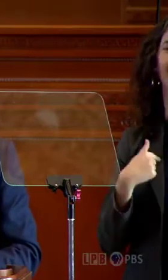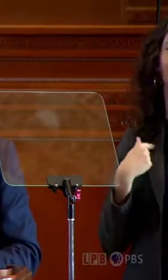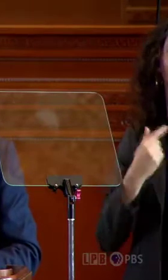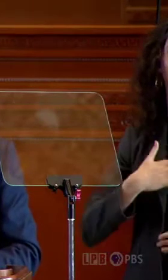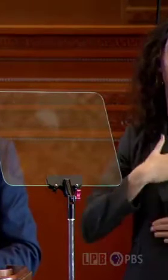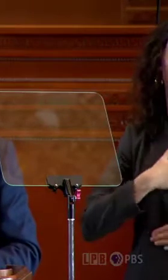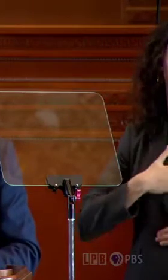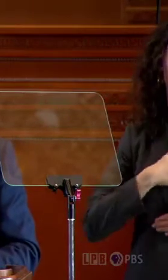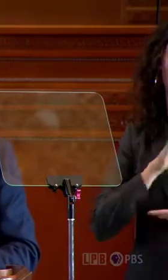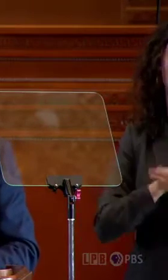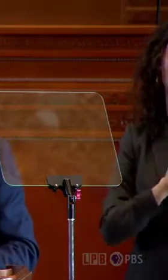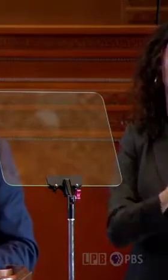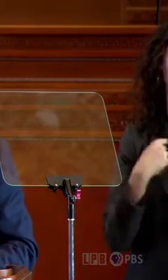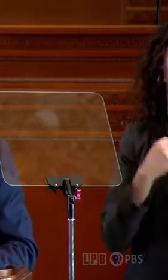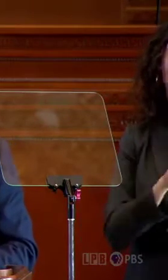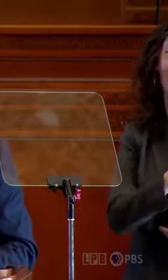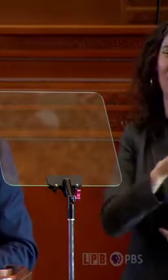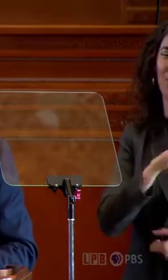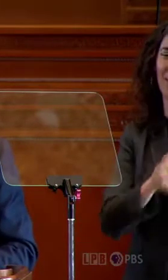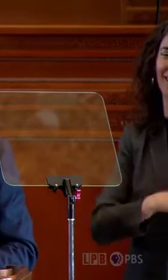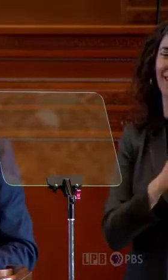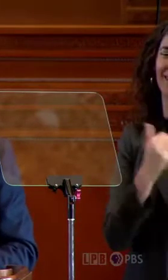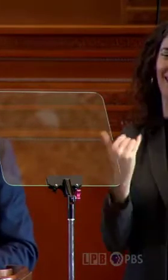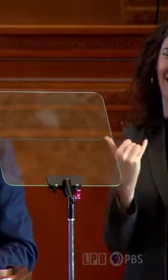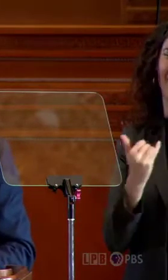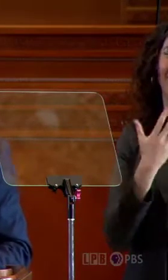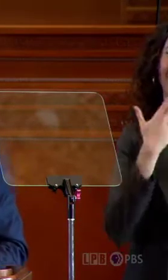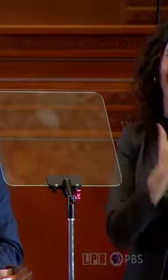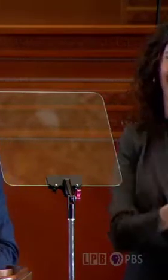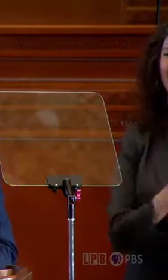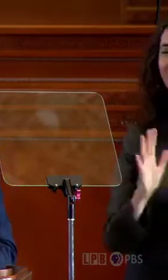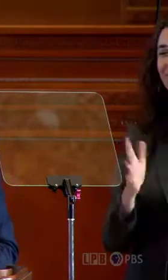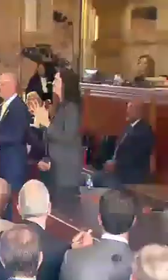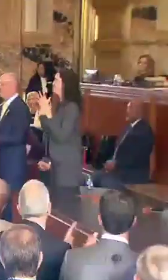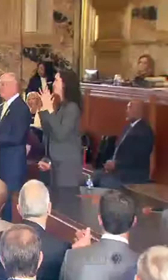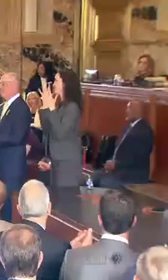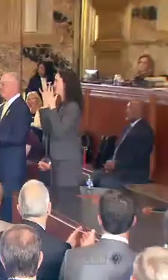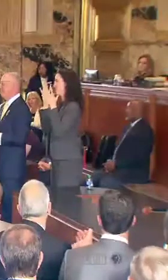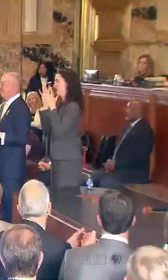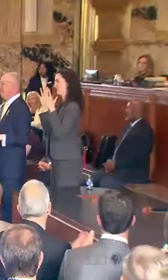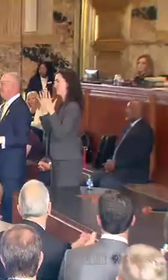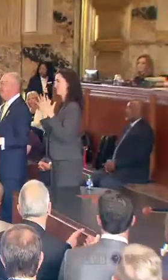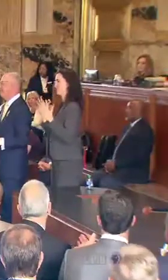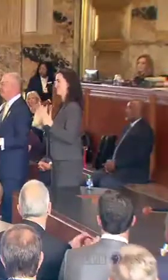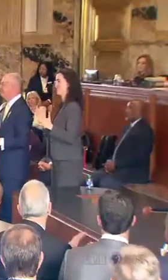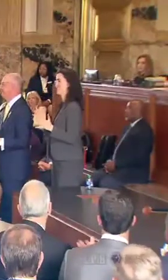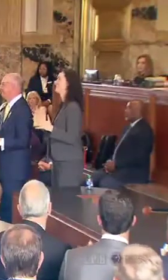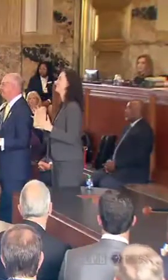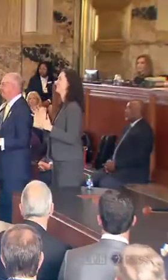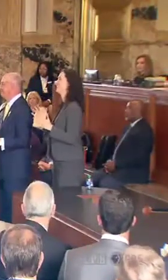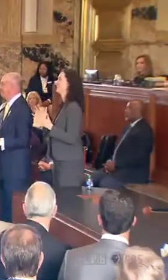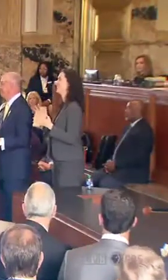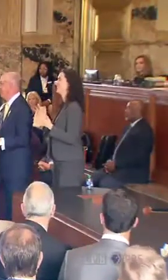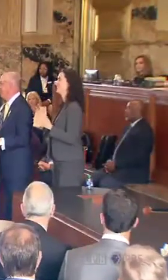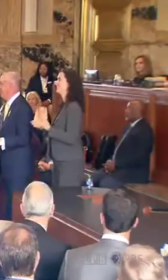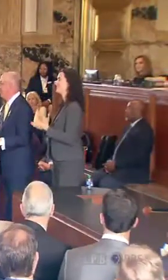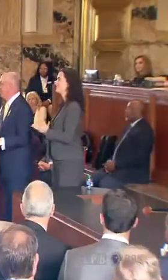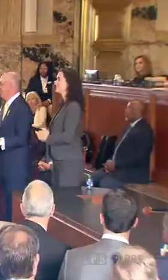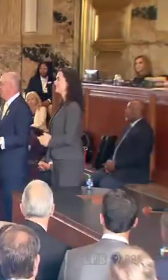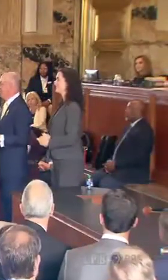enjoyed being married to for 33 years now. I want to thank you.